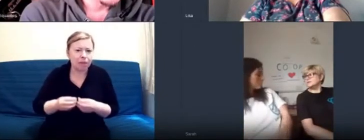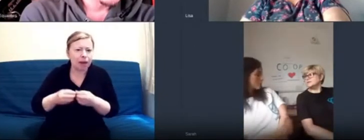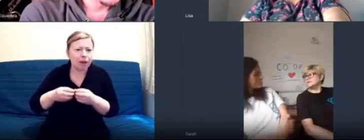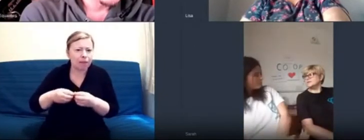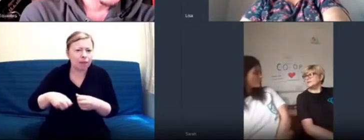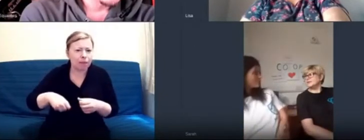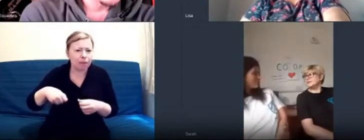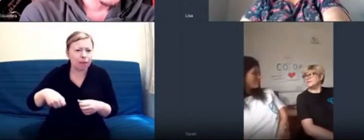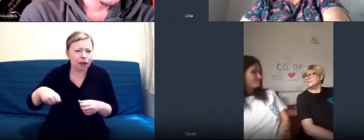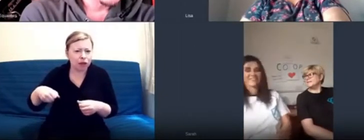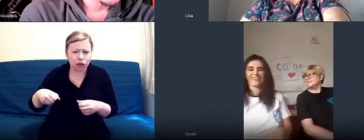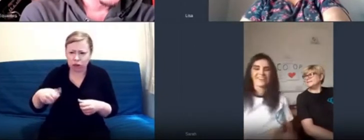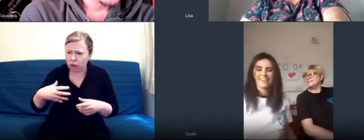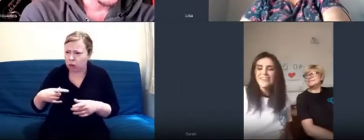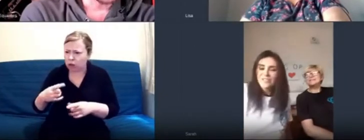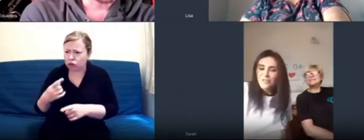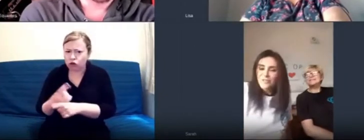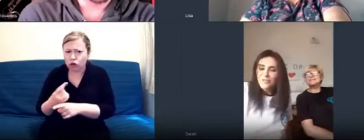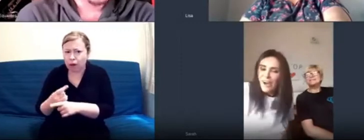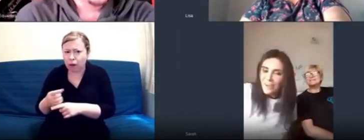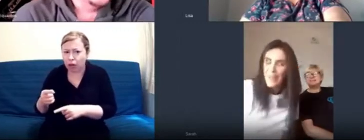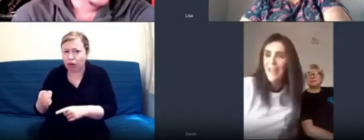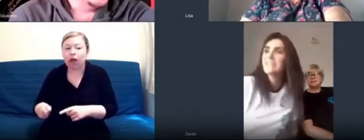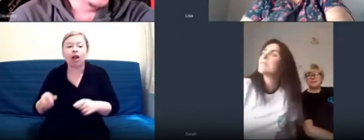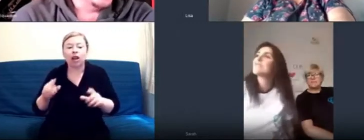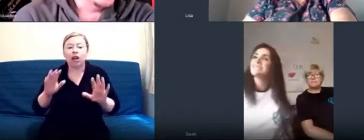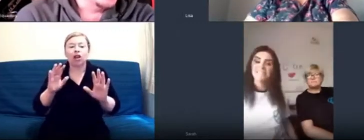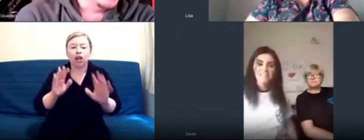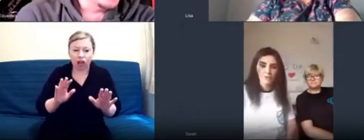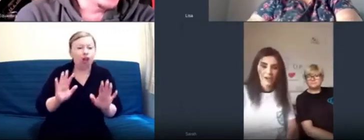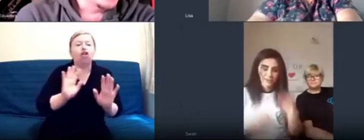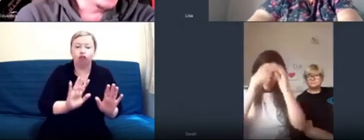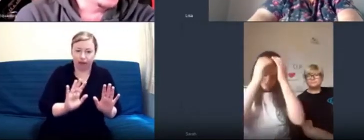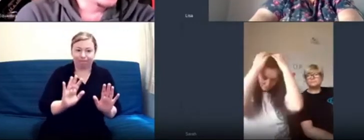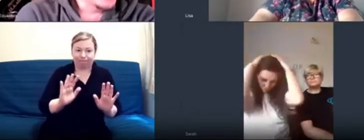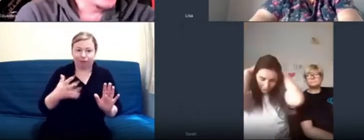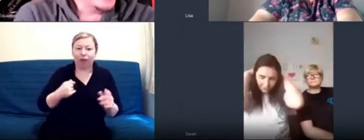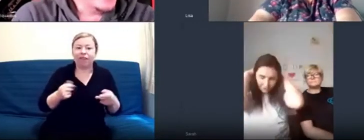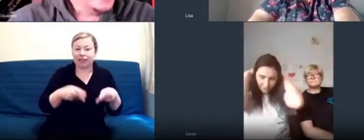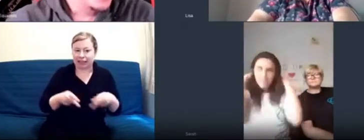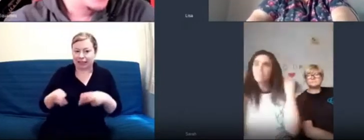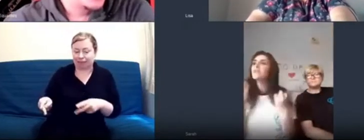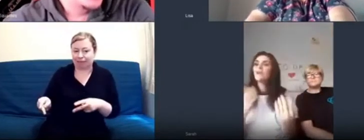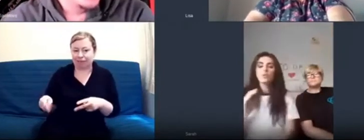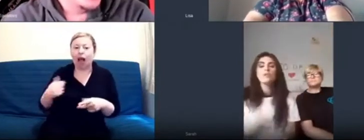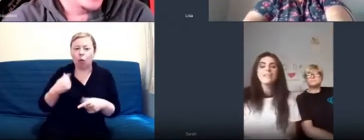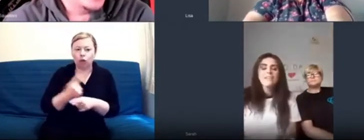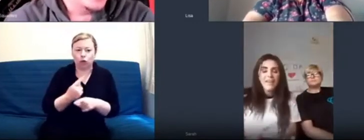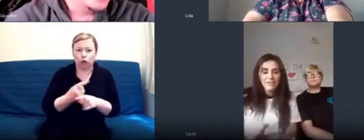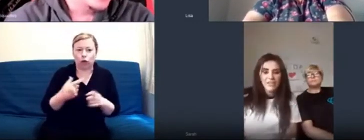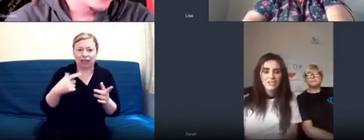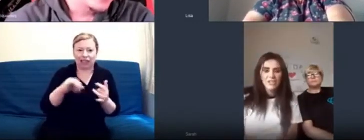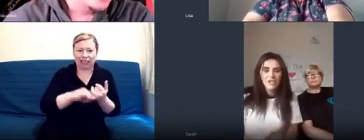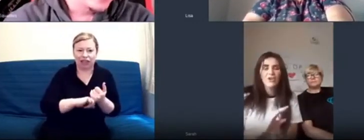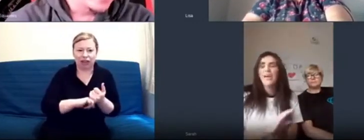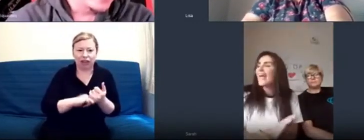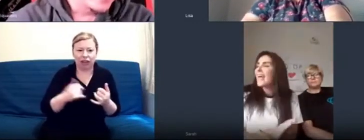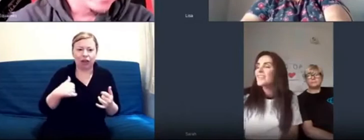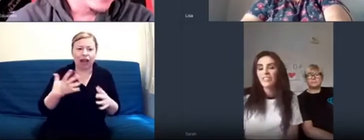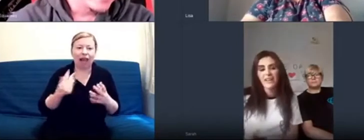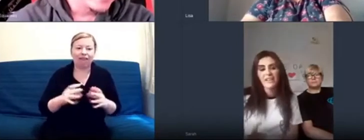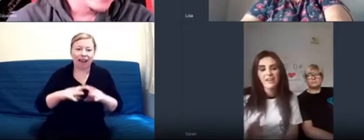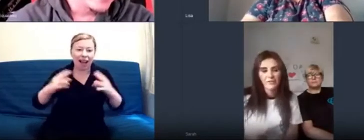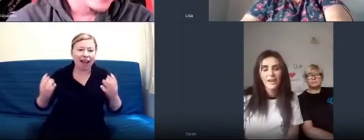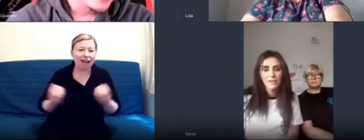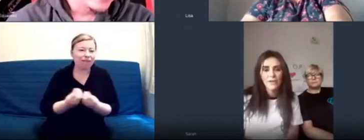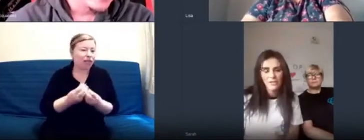about? You can. Do you want me to? Right, okay. So our bags, we have a system, right? This is how it works. Okay. We have literally got everything